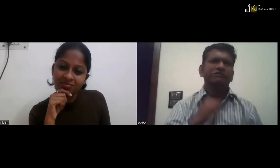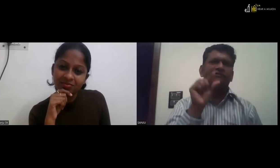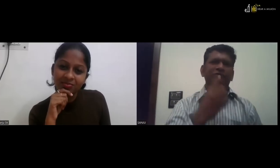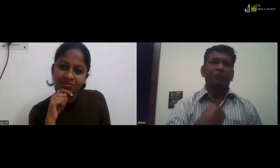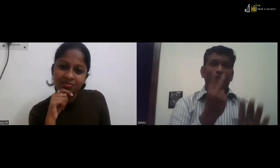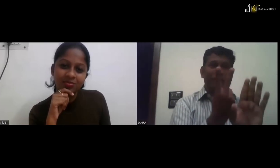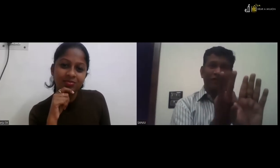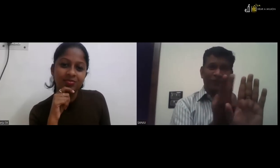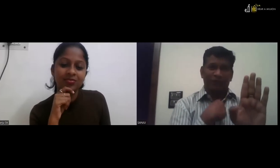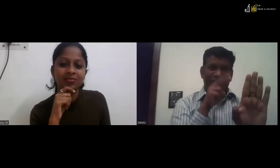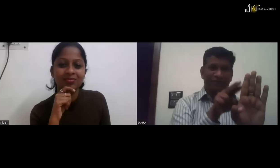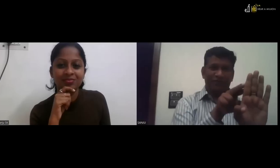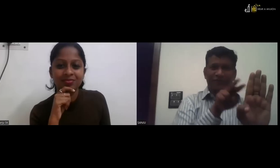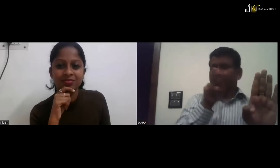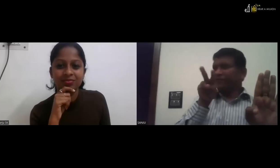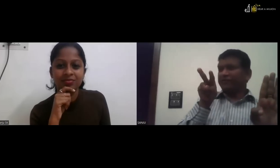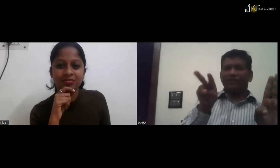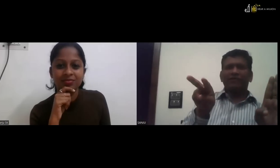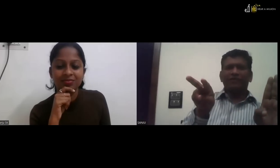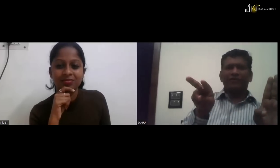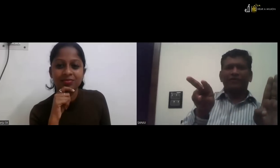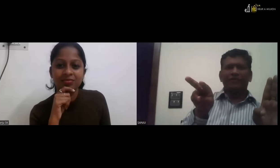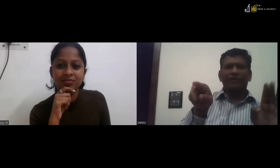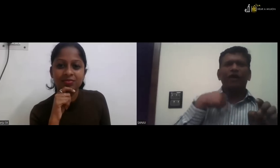support ISL, right? So there also like